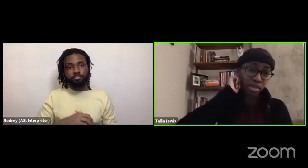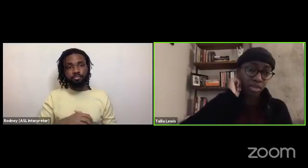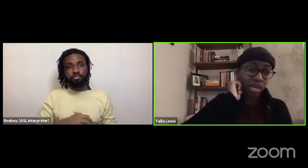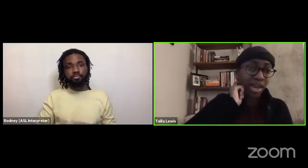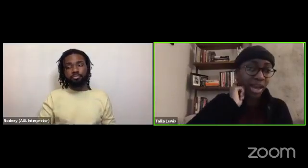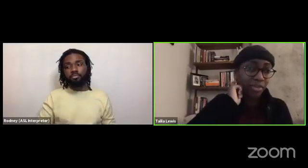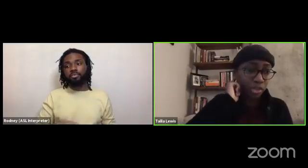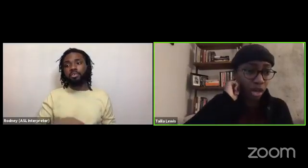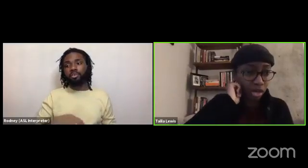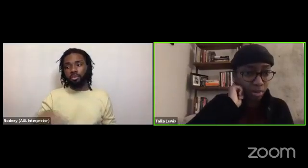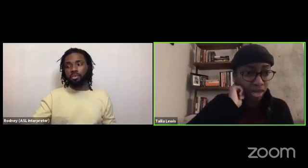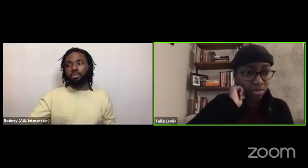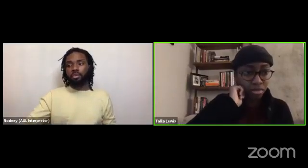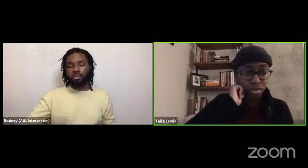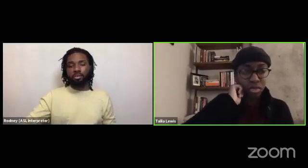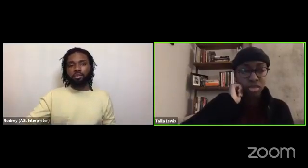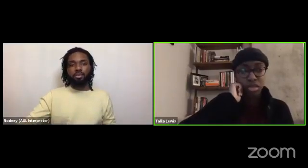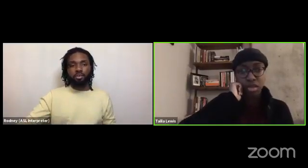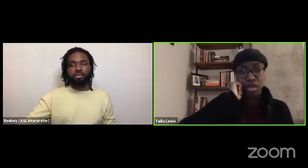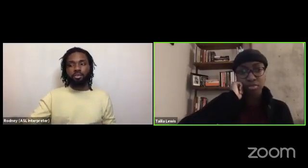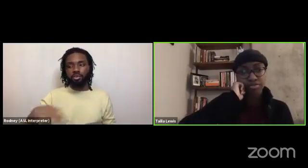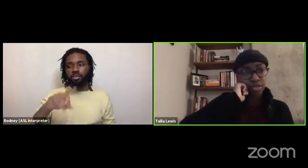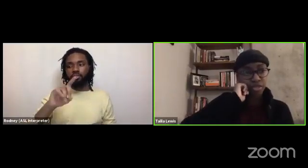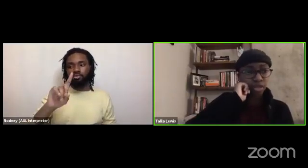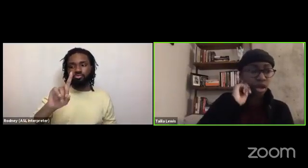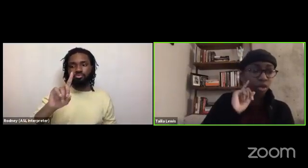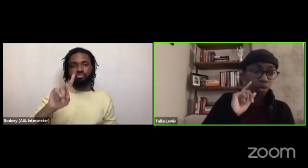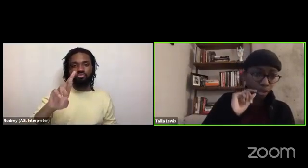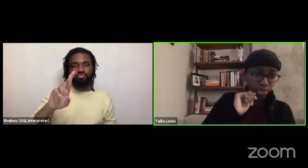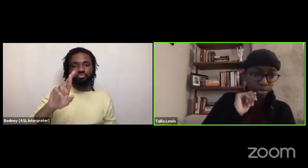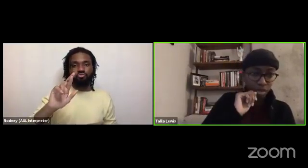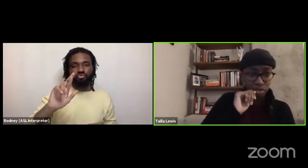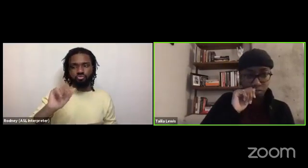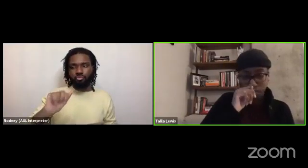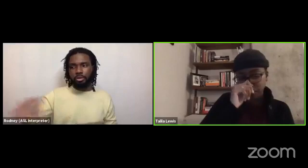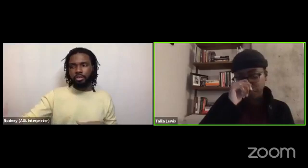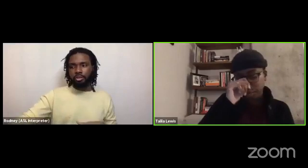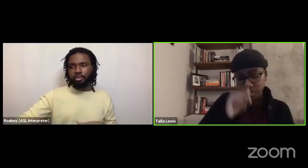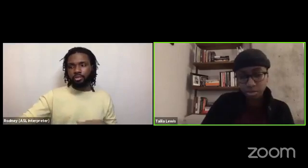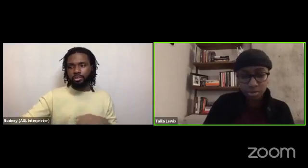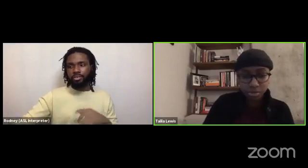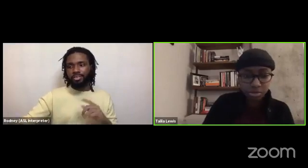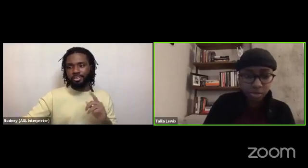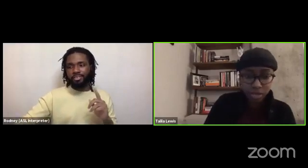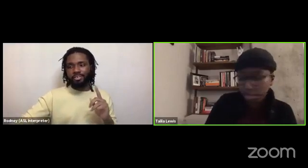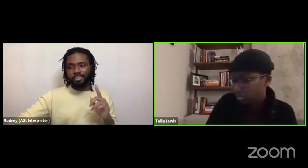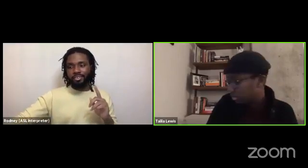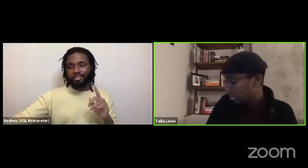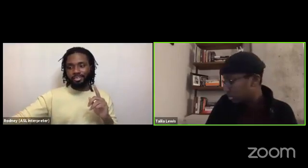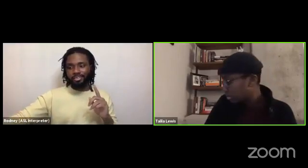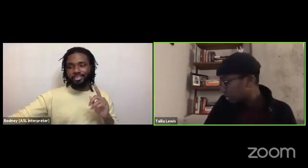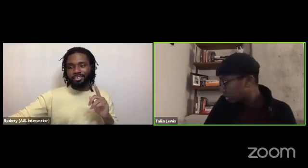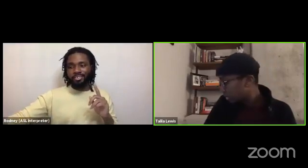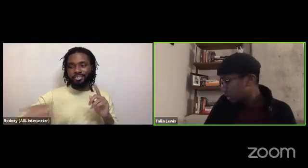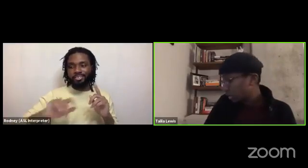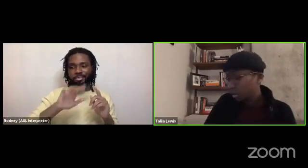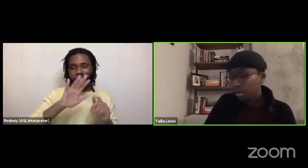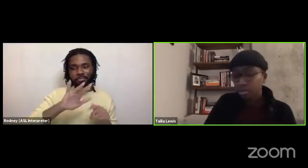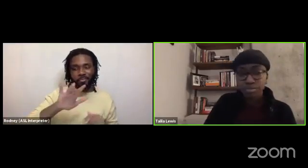Drapetomania is something I have to talk about. It's a long word, so I'll just wait for the interpreter to spell it.